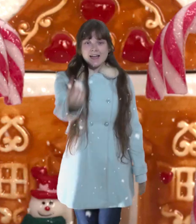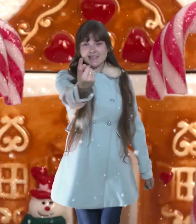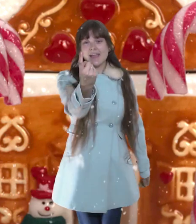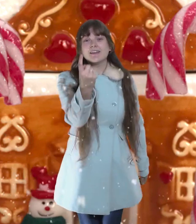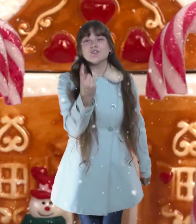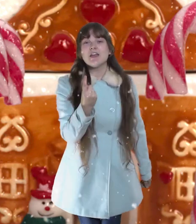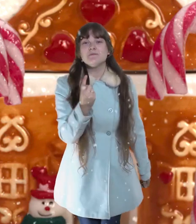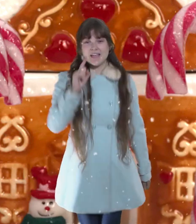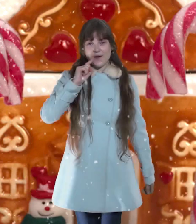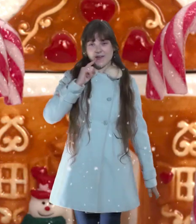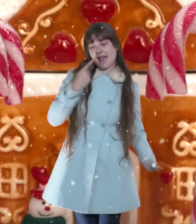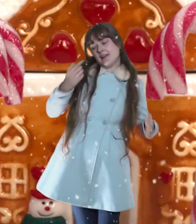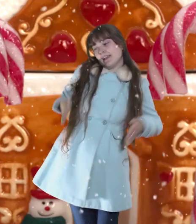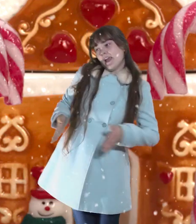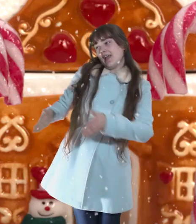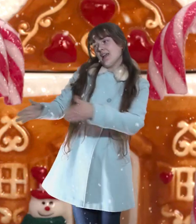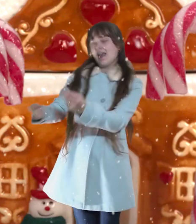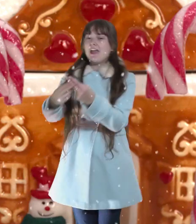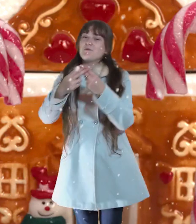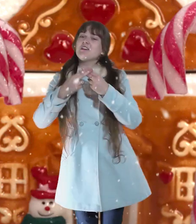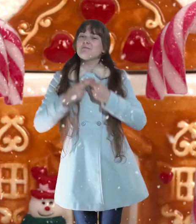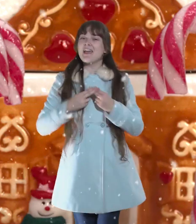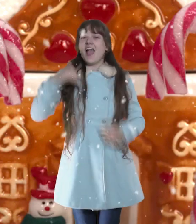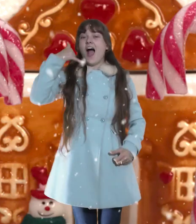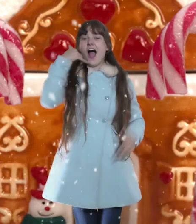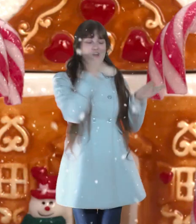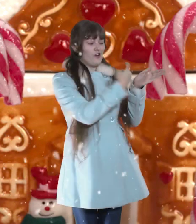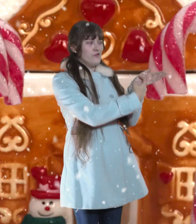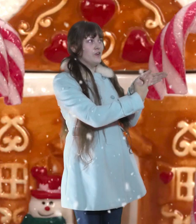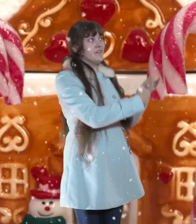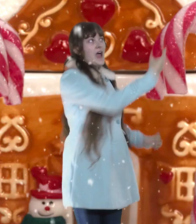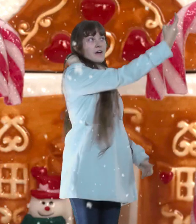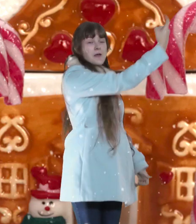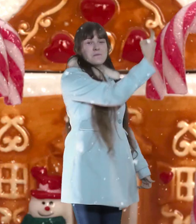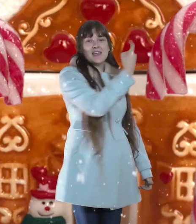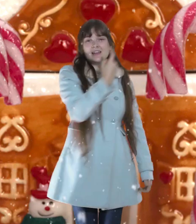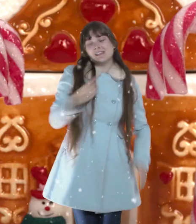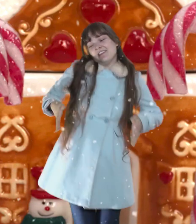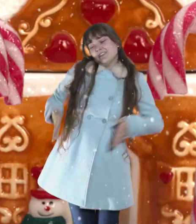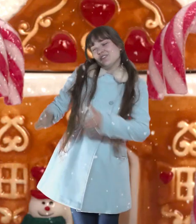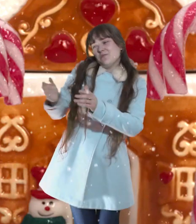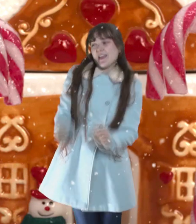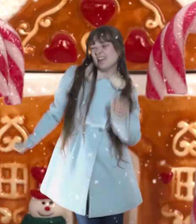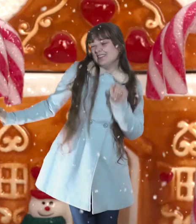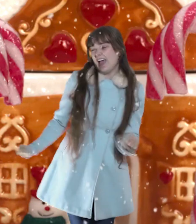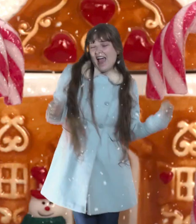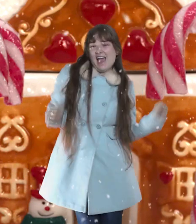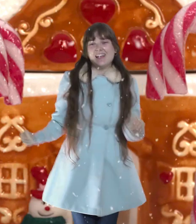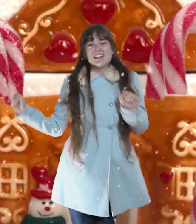Take a trip down Candy Cane Lane with me. I'll call Rudolph down to meet us in the street. We can dance.